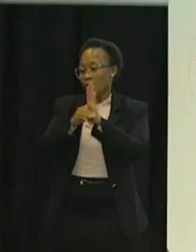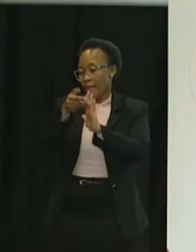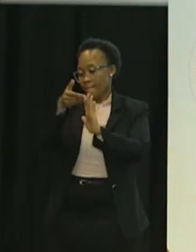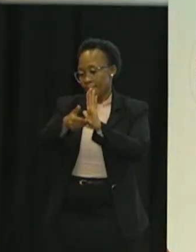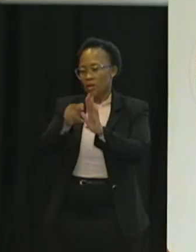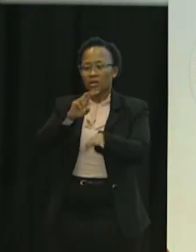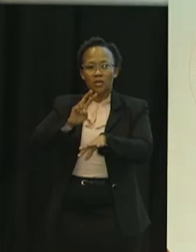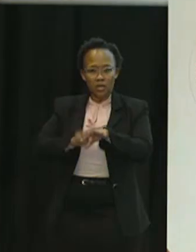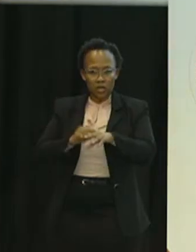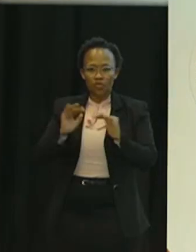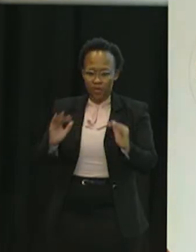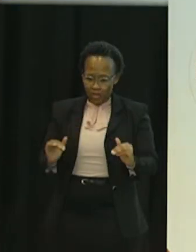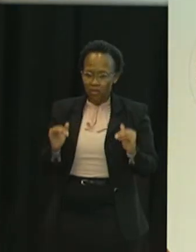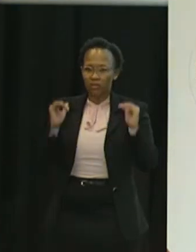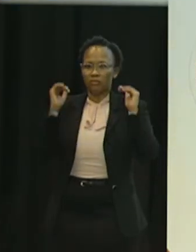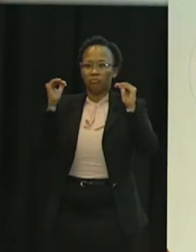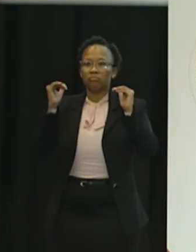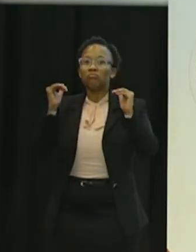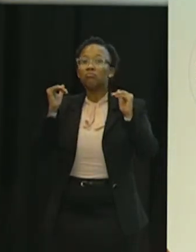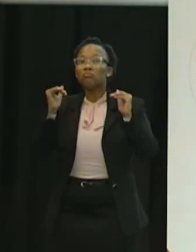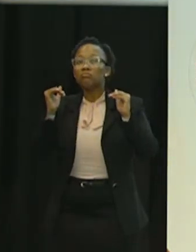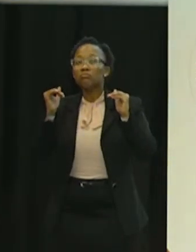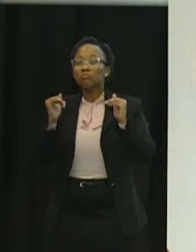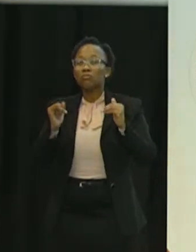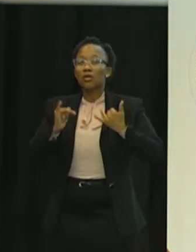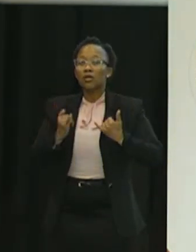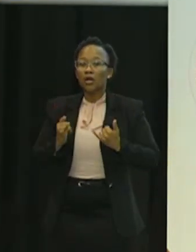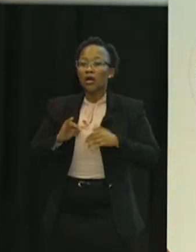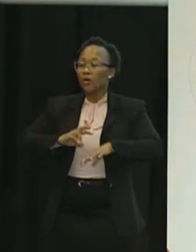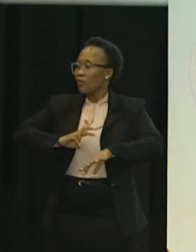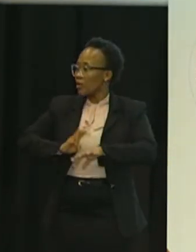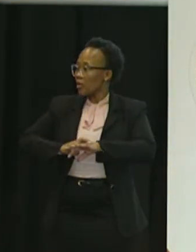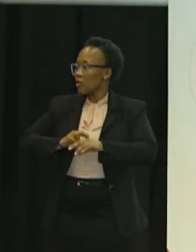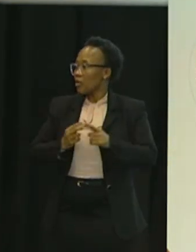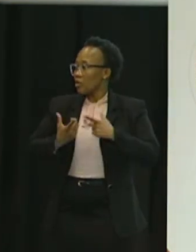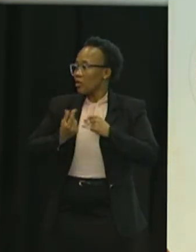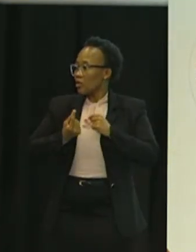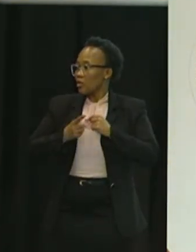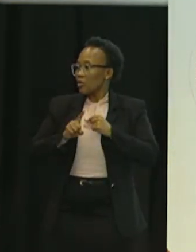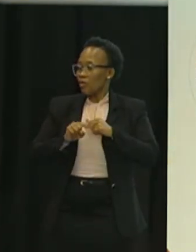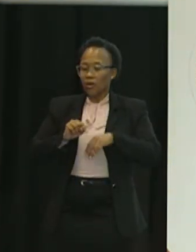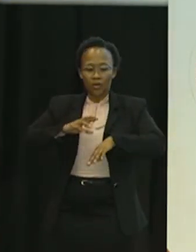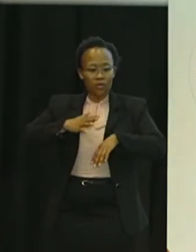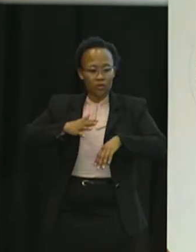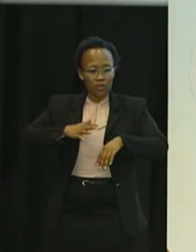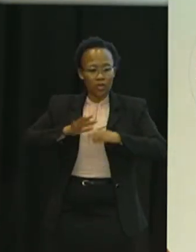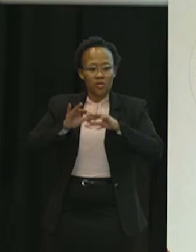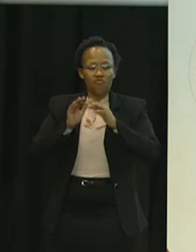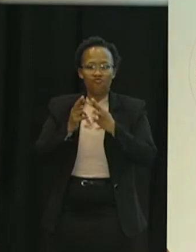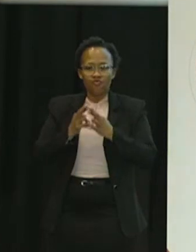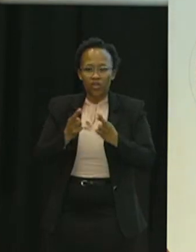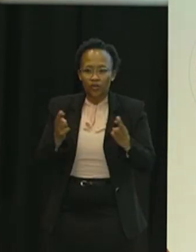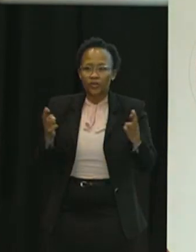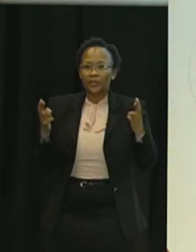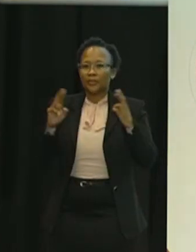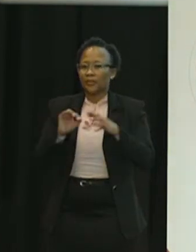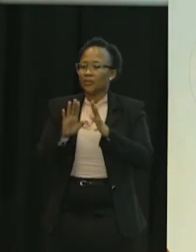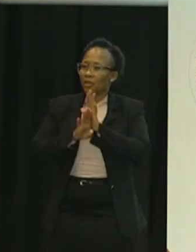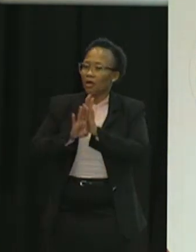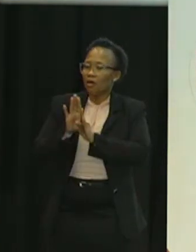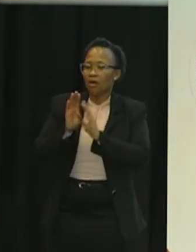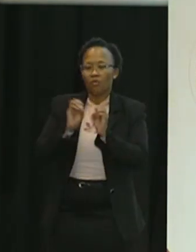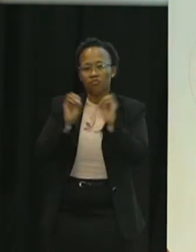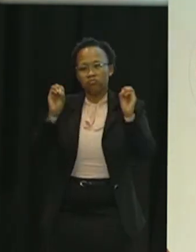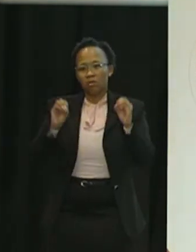up, and that the coverage will not make an impact if we don't increase resources, if we do not have domestic